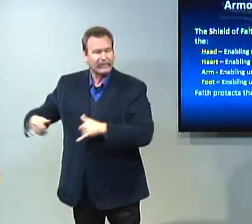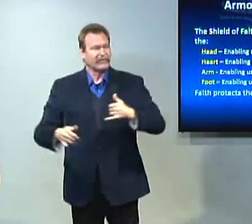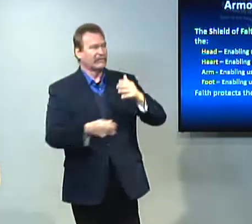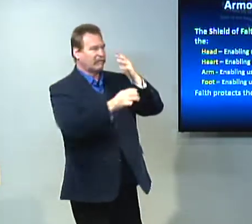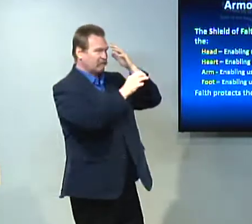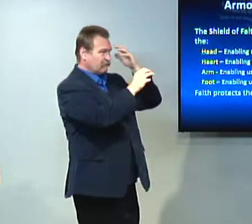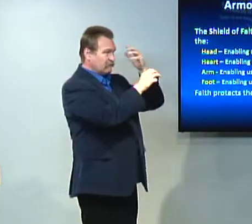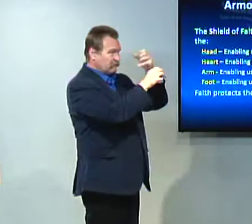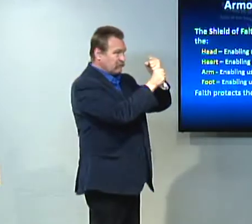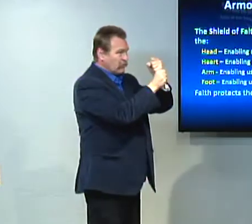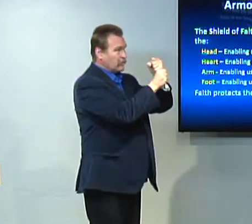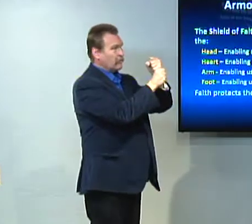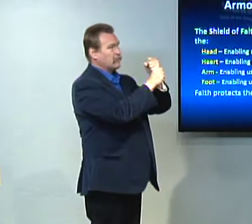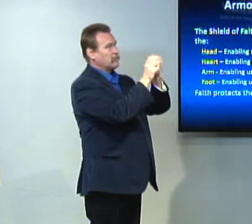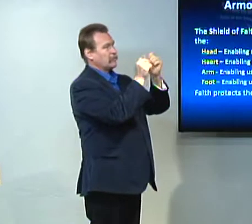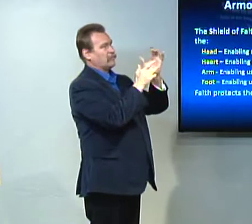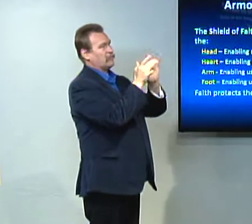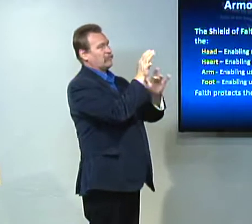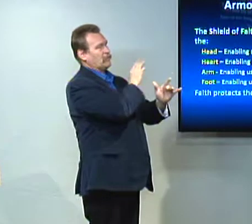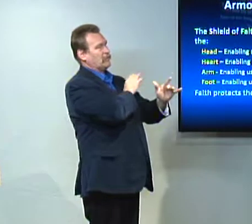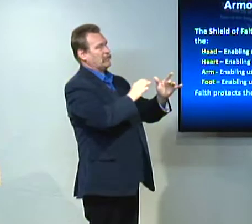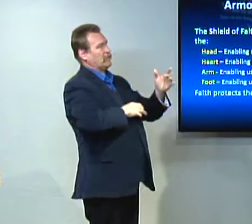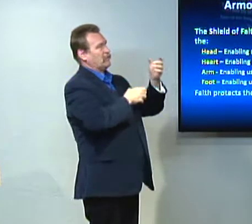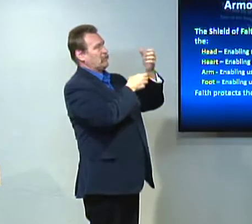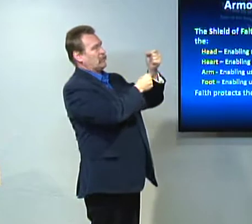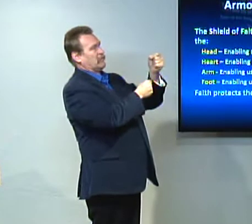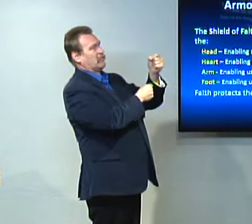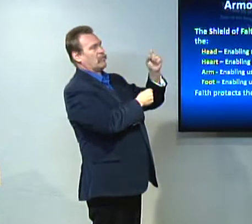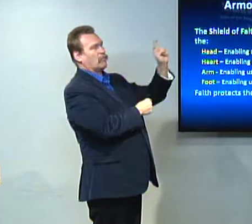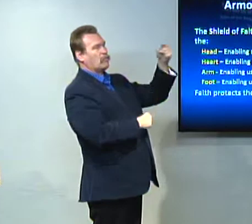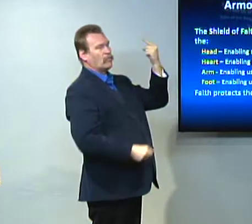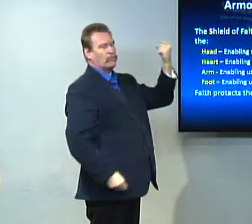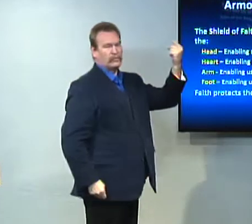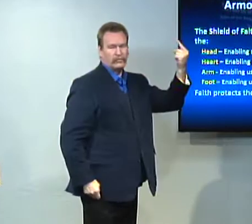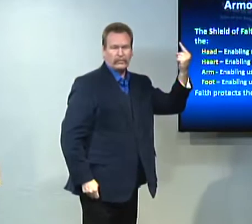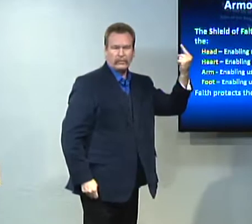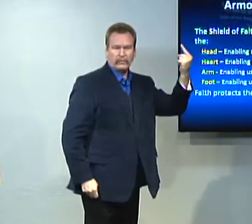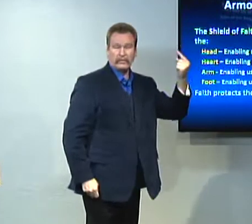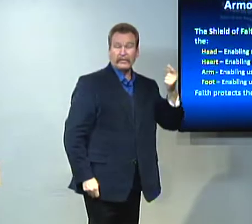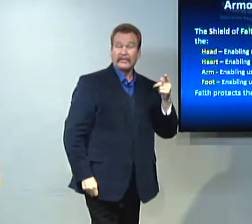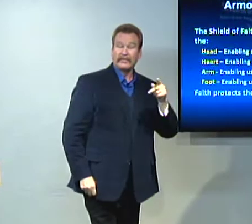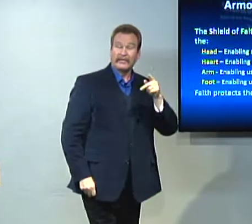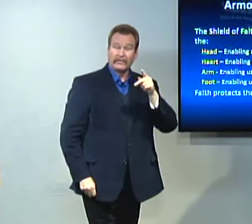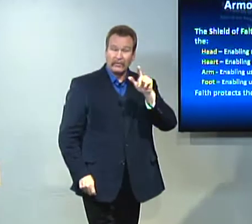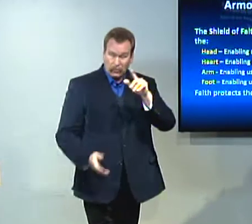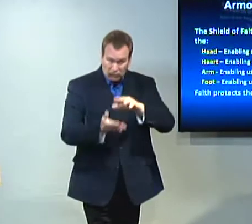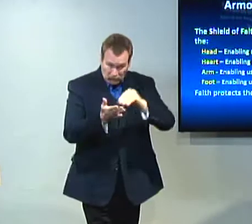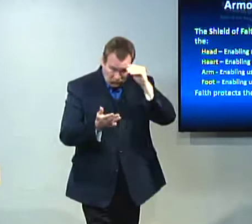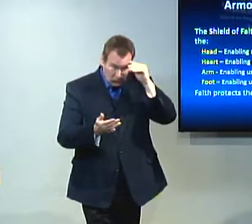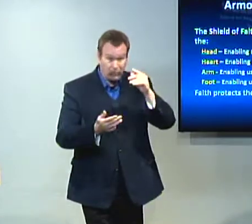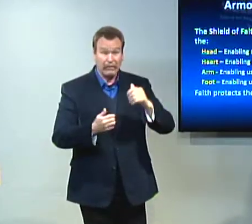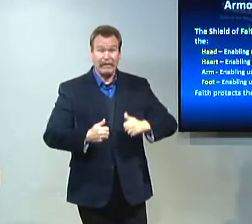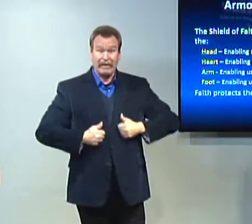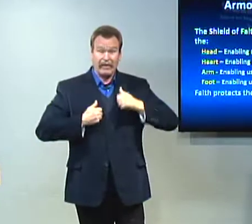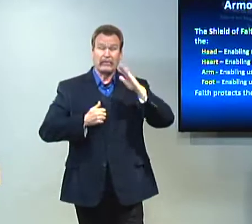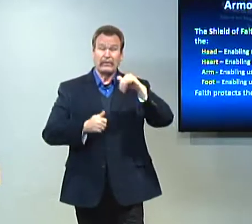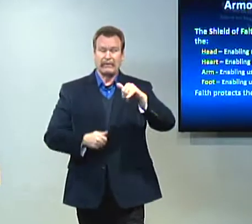that was worth anything. It was all about having faith in Jesus Christ. Good works couldn't save him. And so